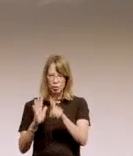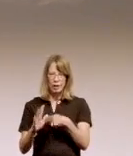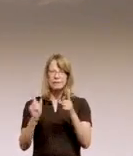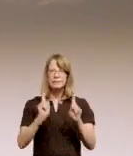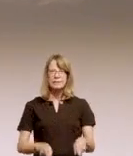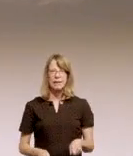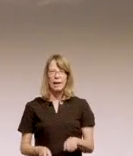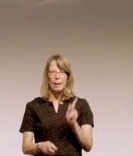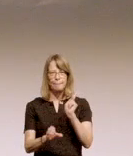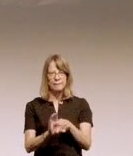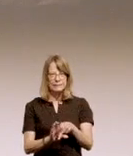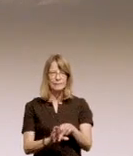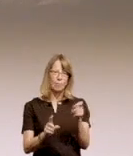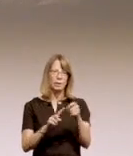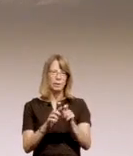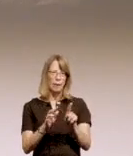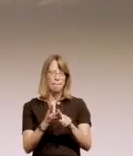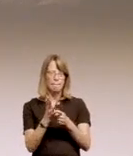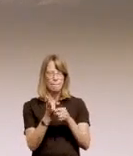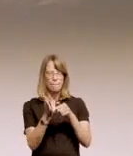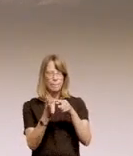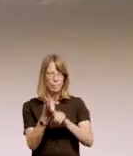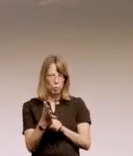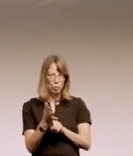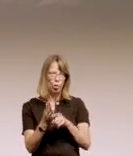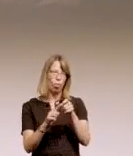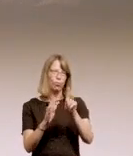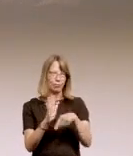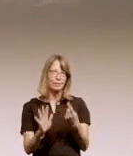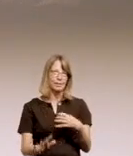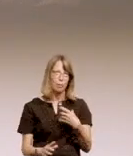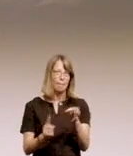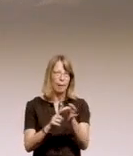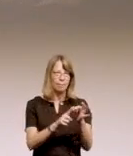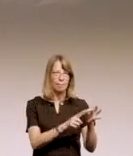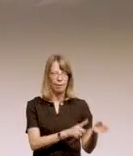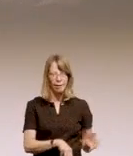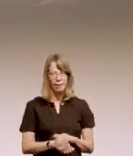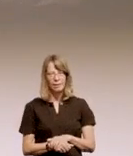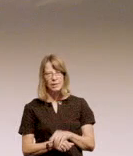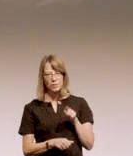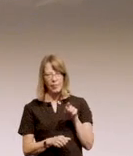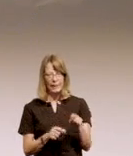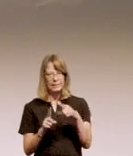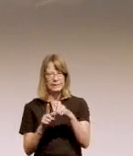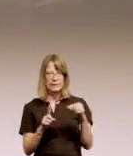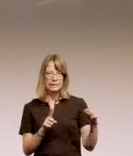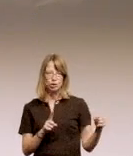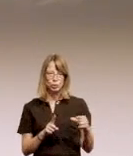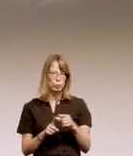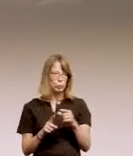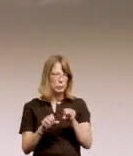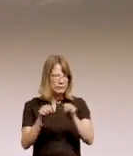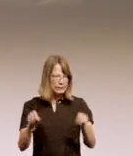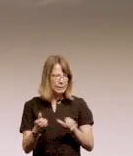Again, 3 Ps. Now, the participant portal is the digital system that participants on the